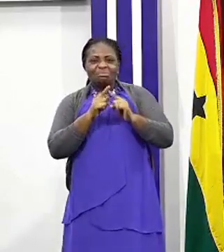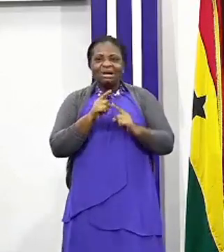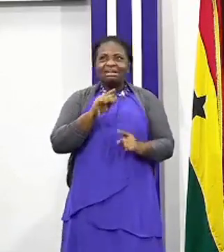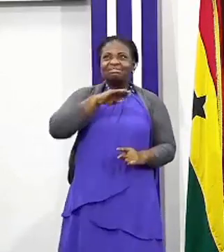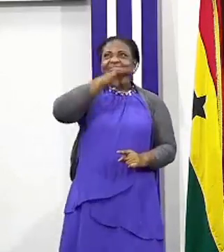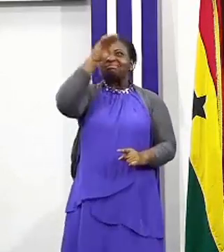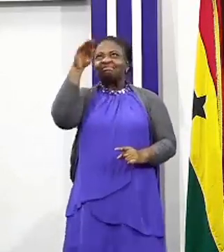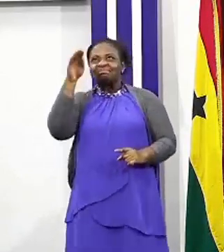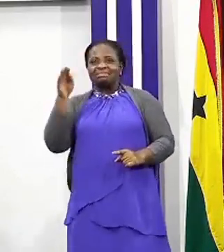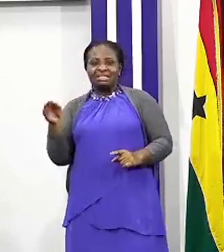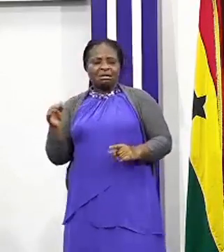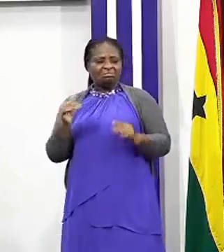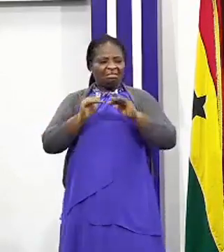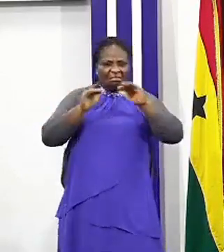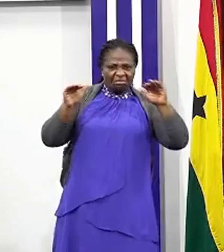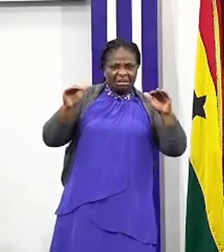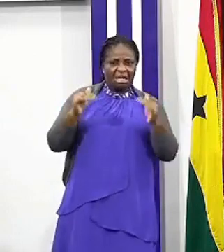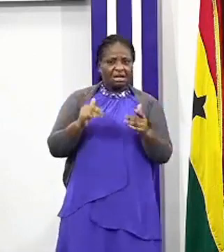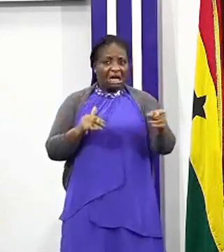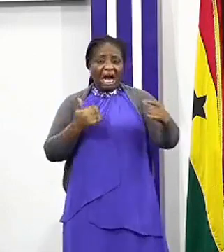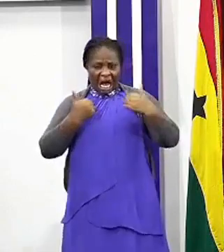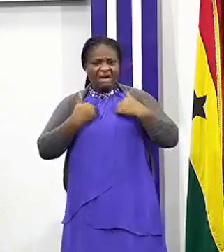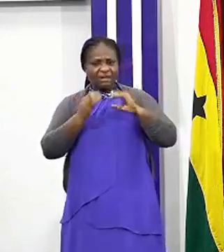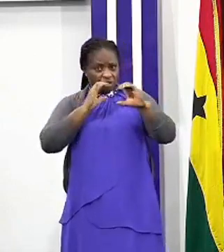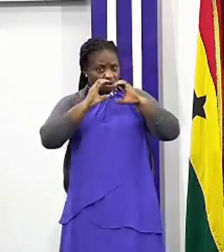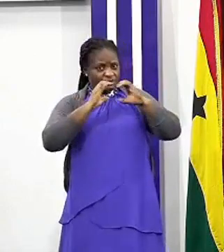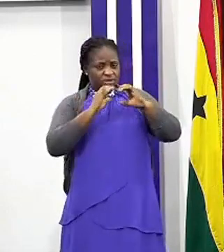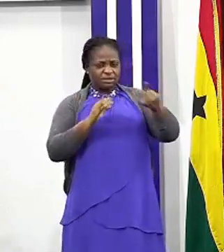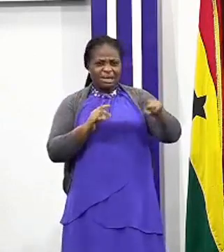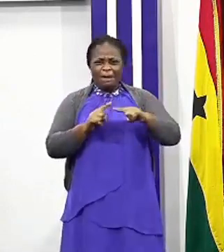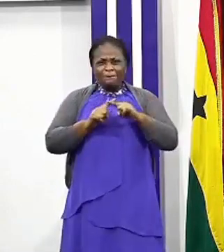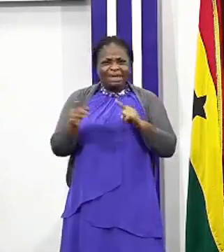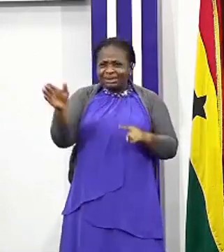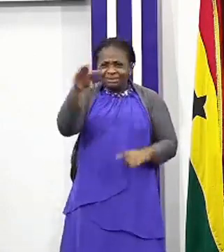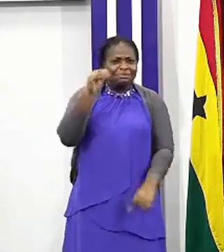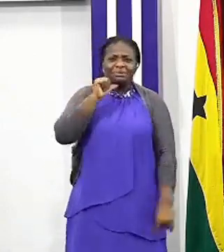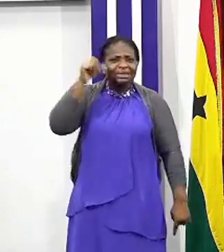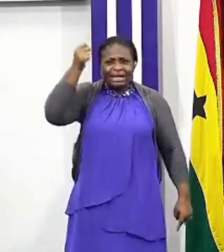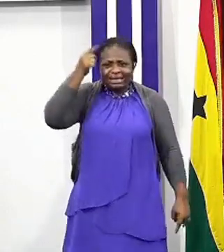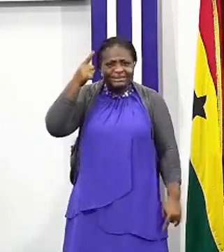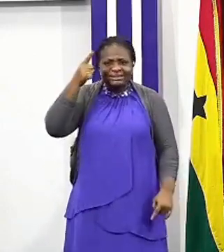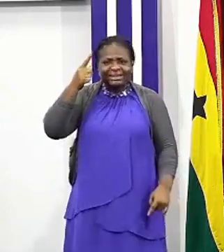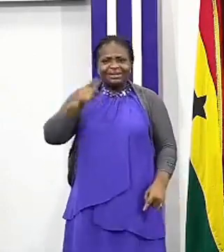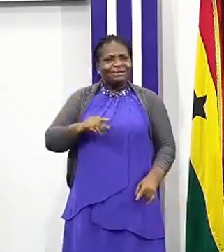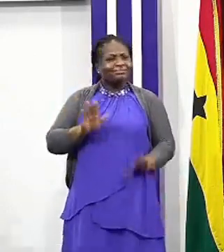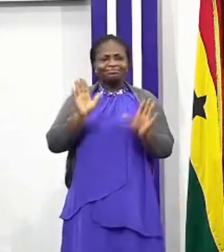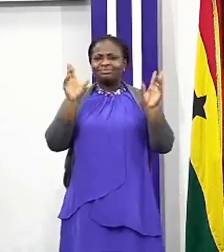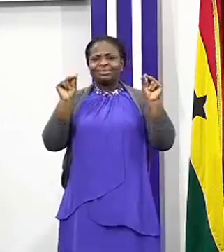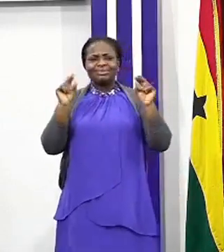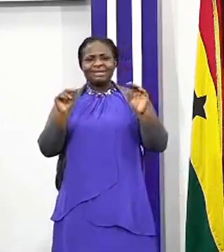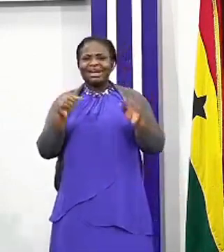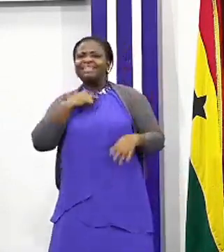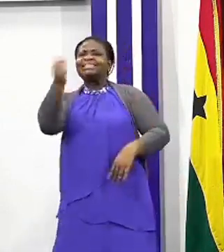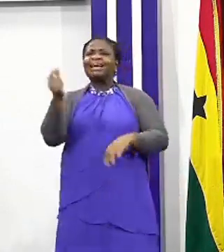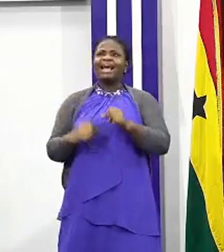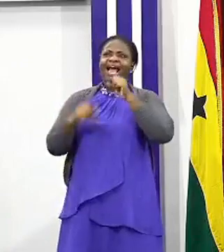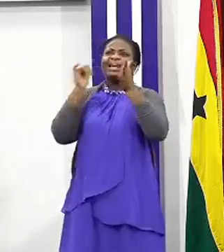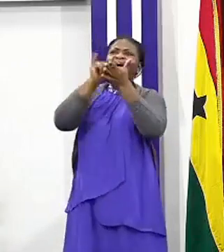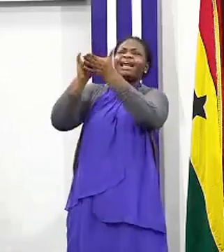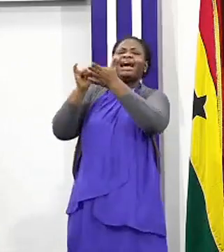why they should. They can have that conversation. But let us not, we those who don't understand these things now, to be preferring to put